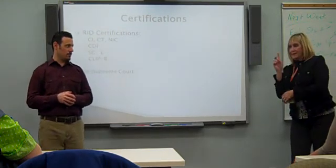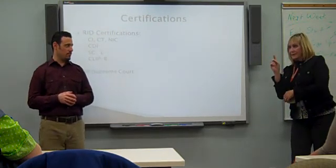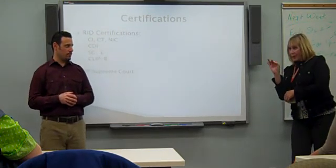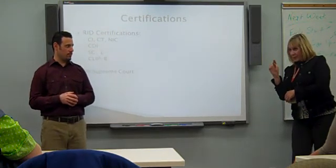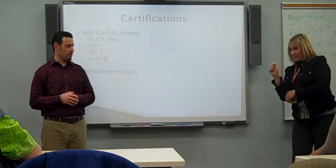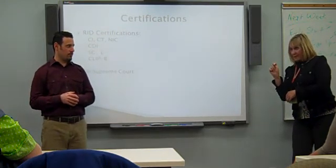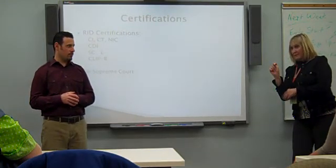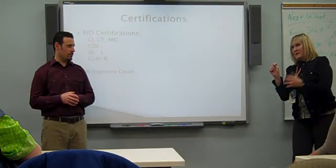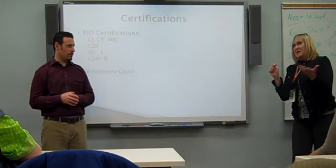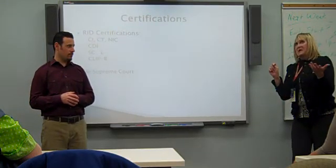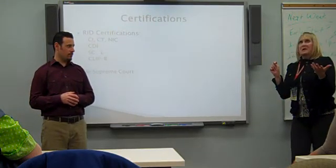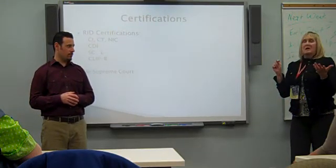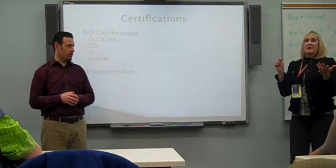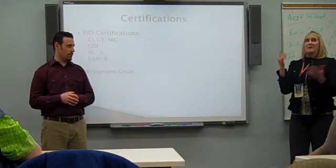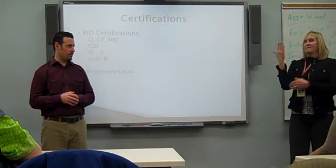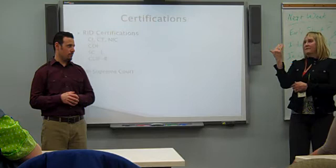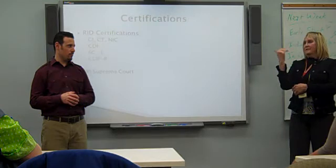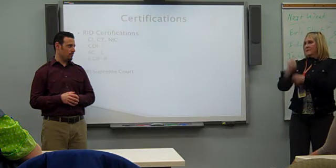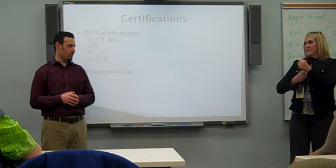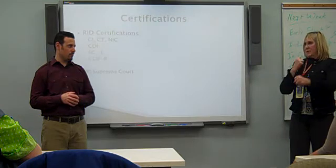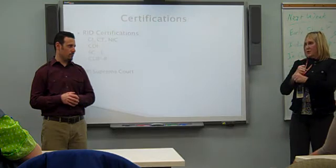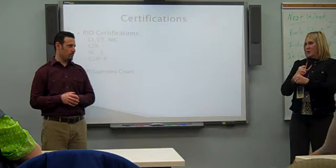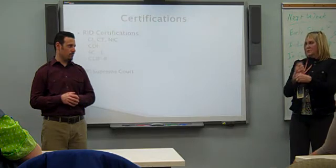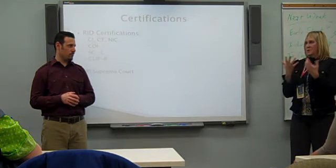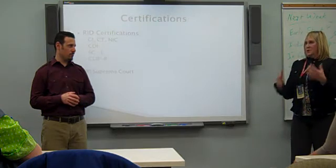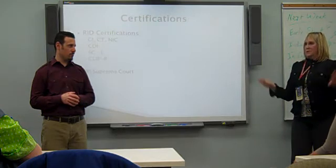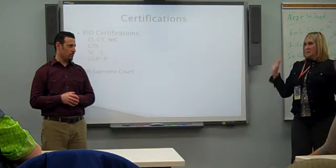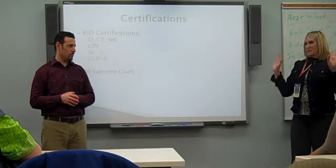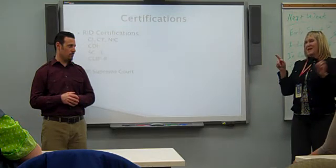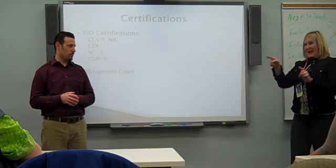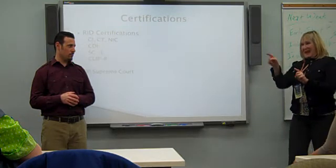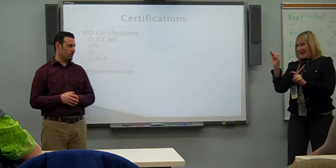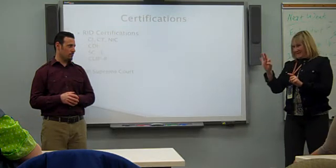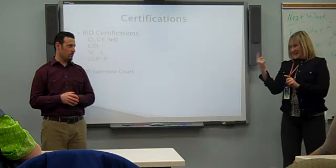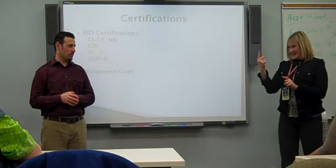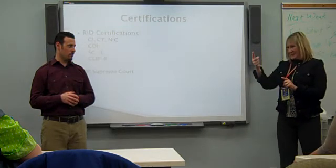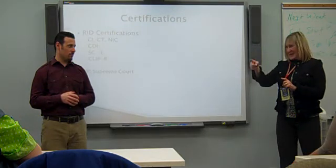Sometimes they have to register with the Department of Corrections for